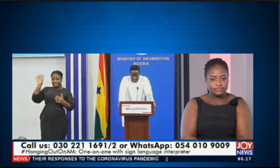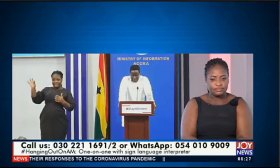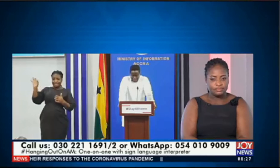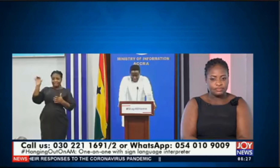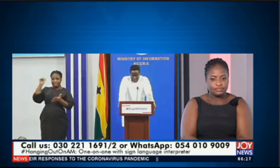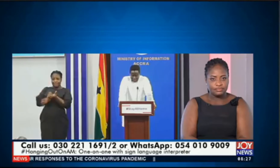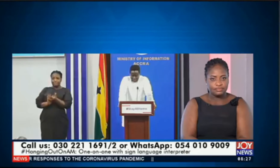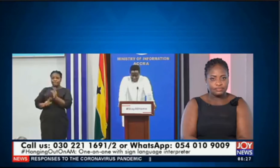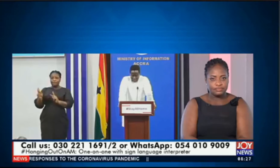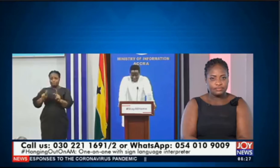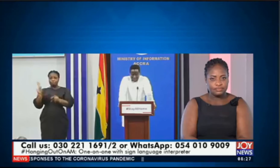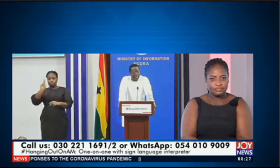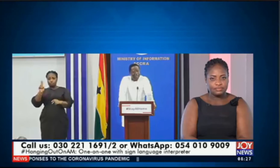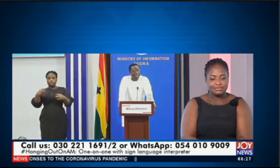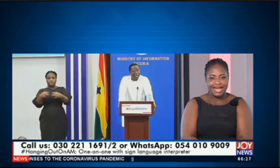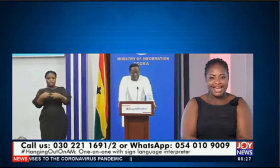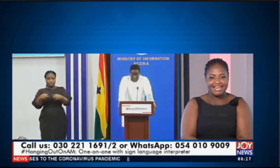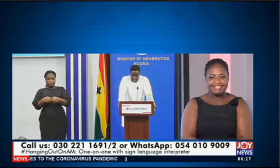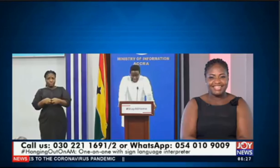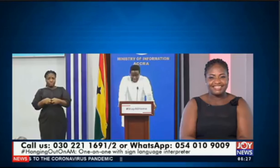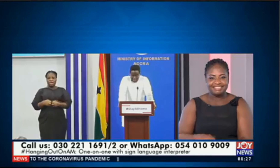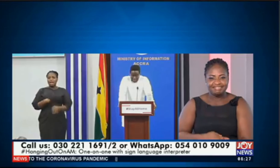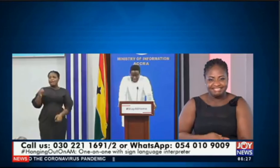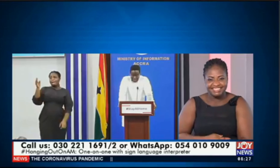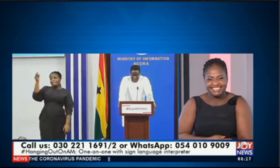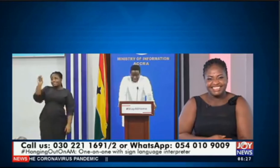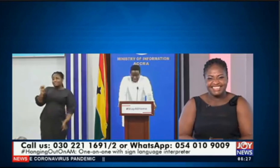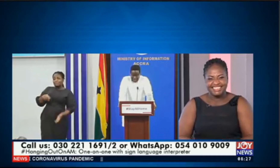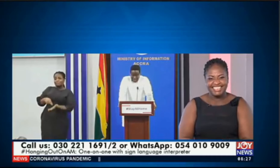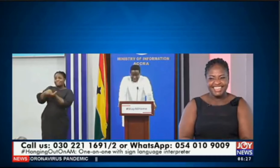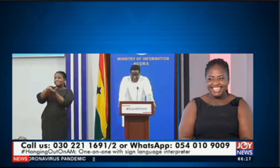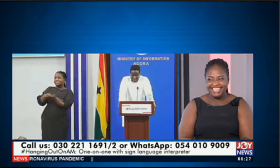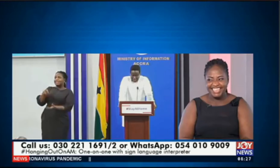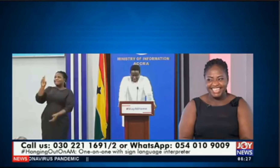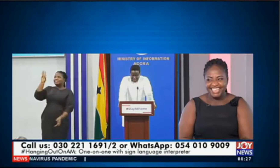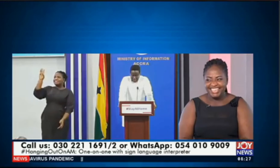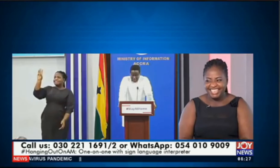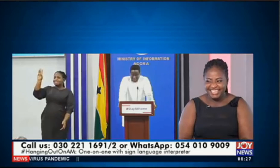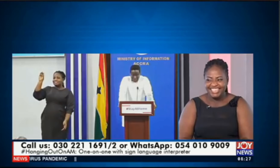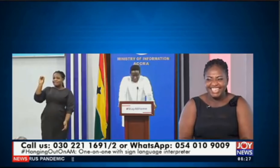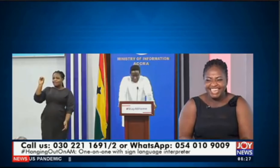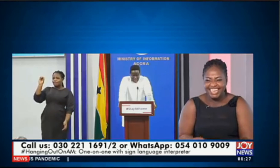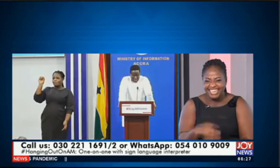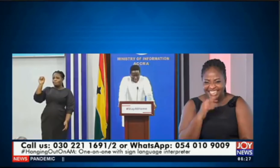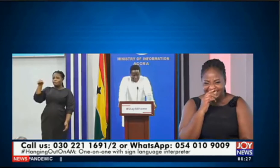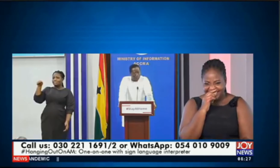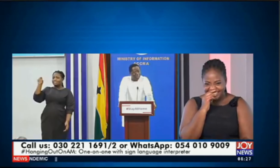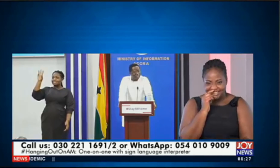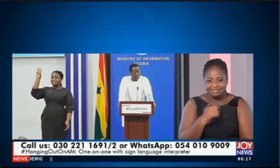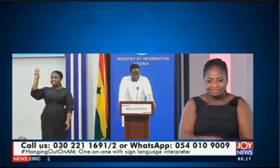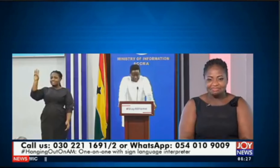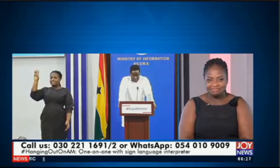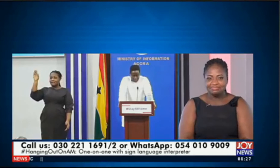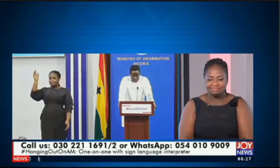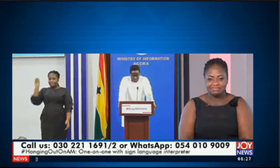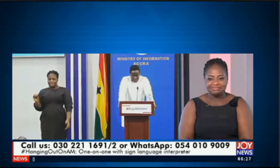the young guys and our brothers, we also can convince them to learn, because she's making us